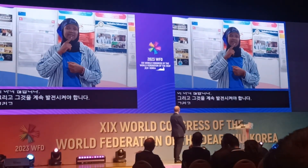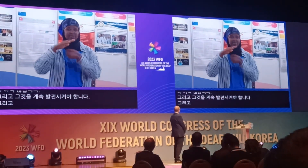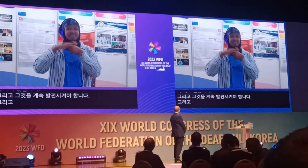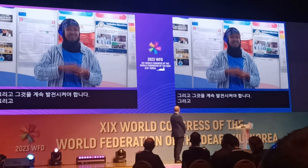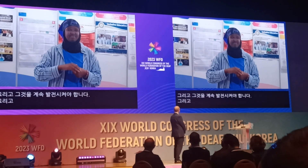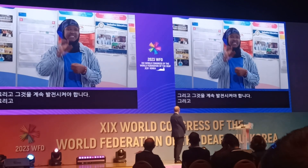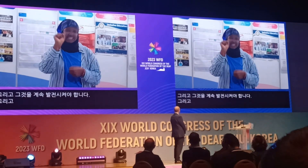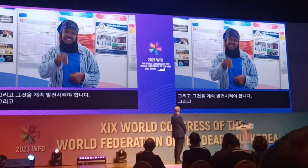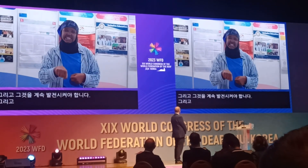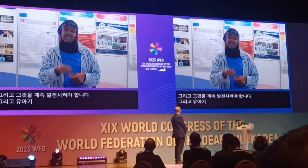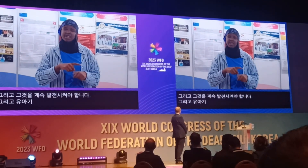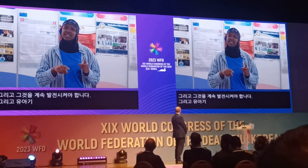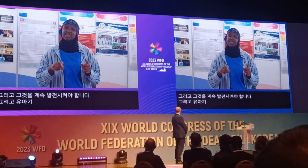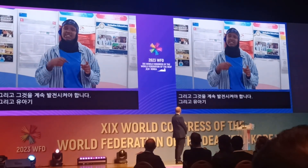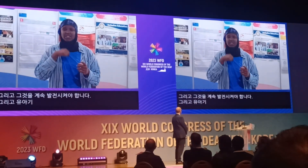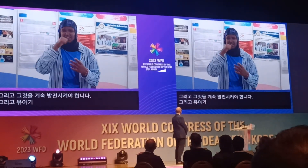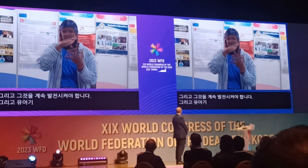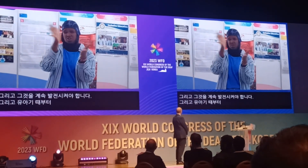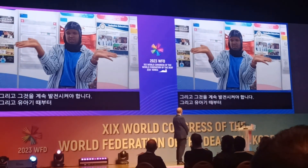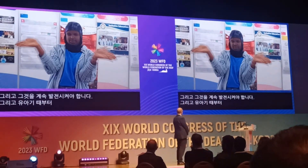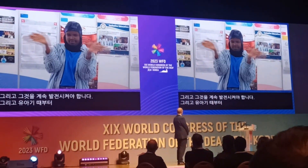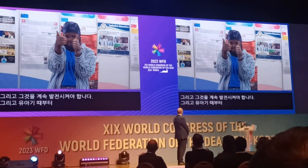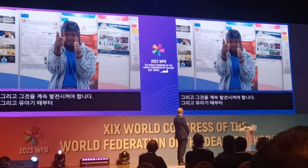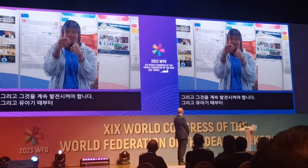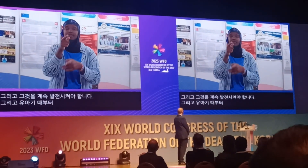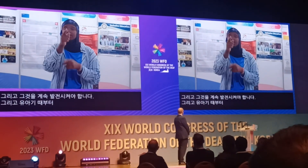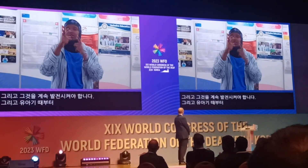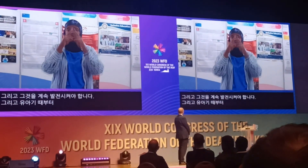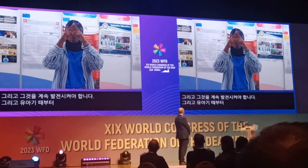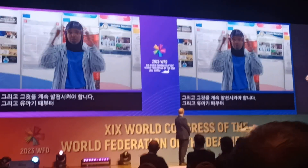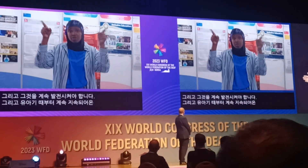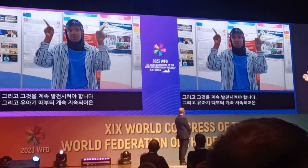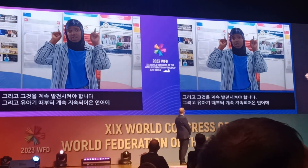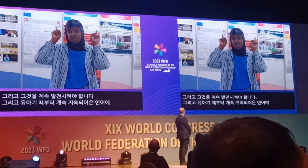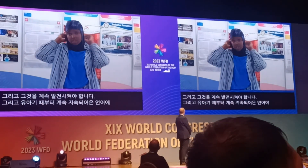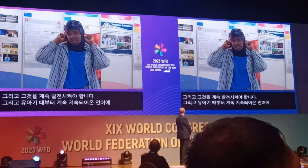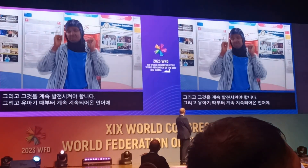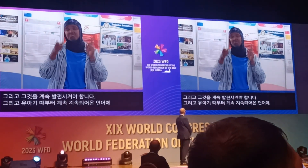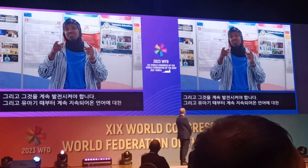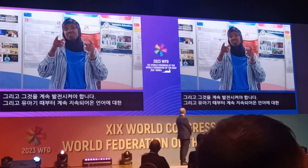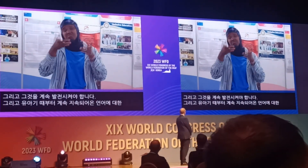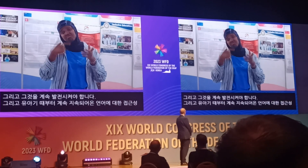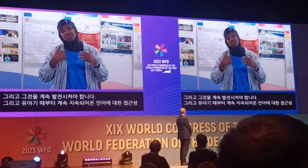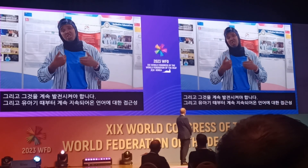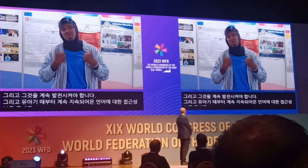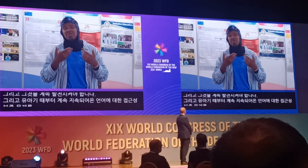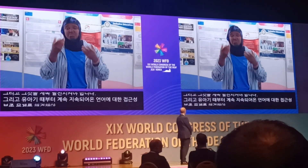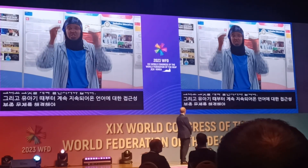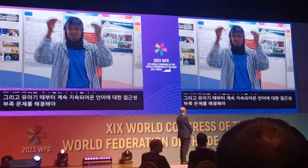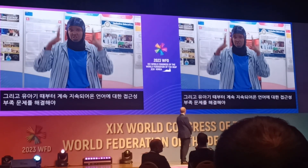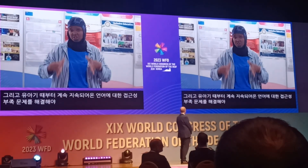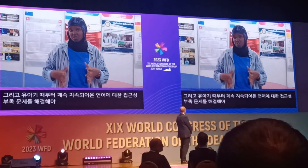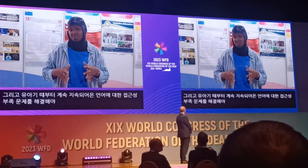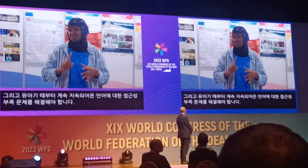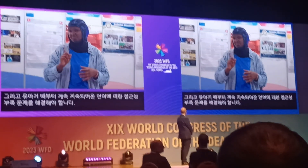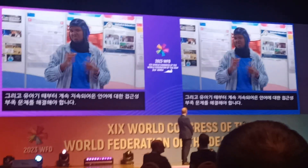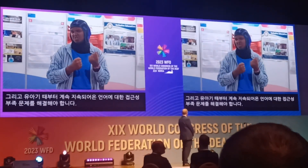to fight against those struggles. I mean, we face so many obstacles and forms of